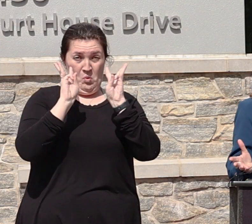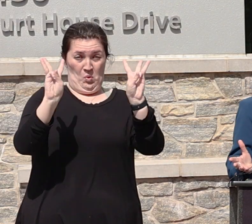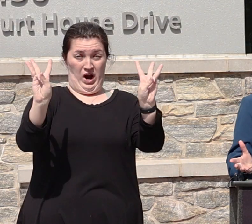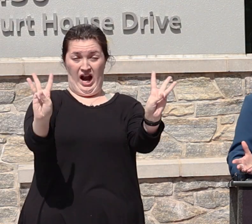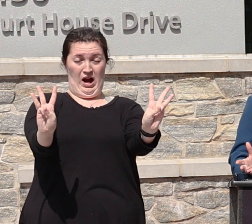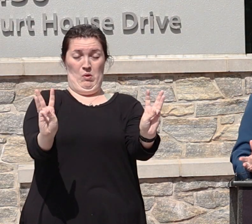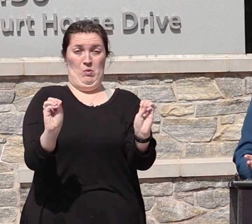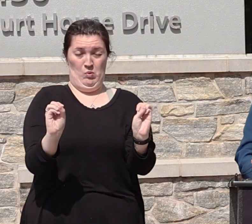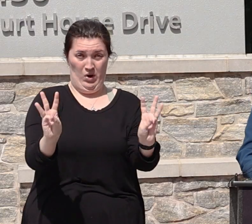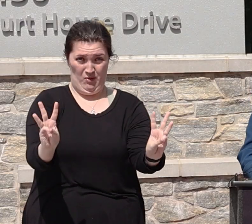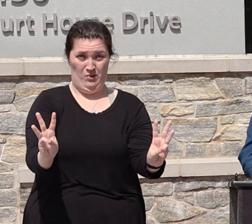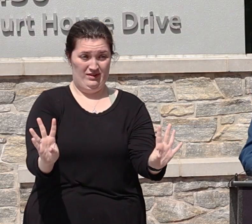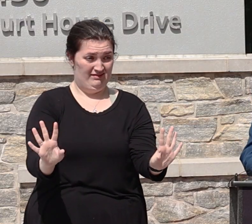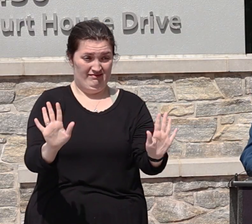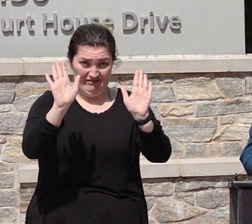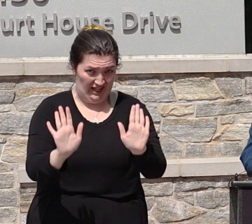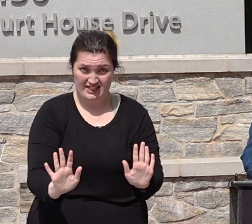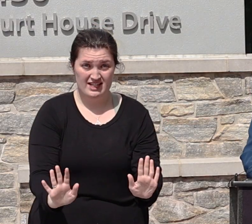fantastic.